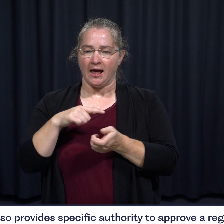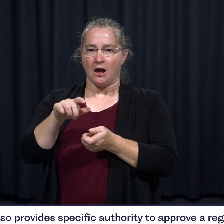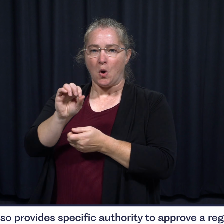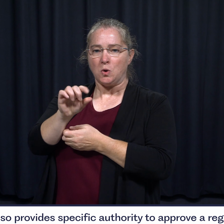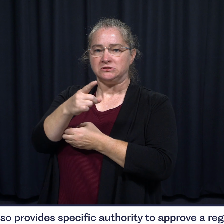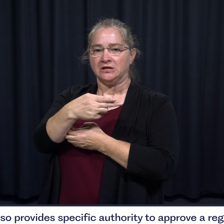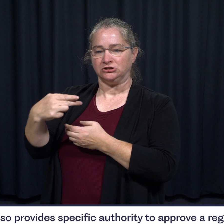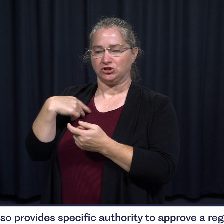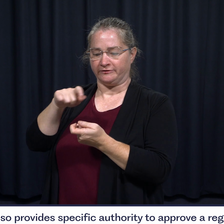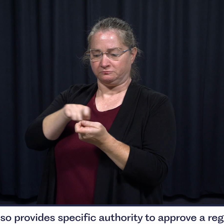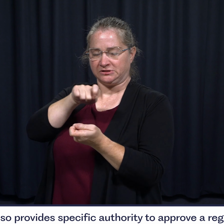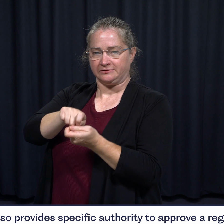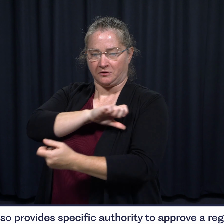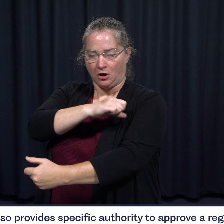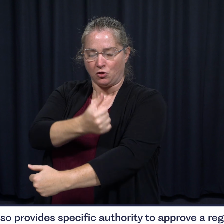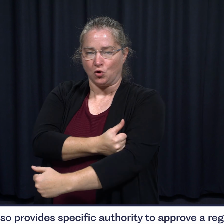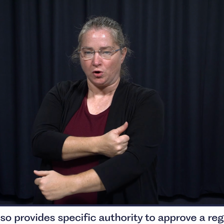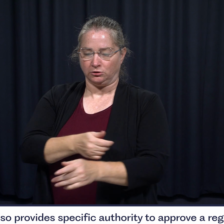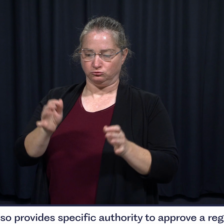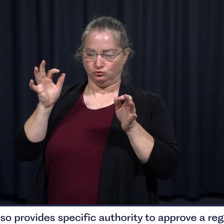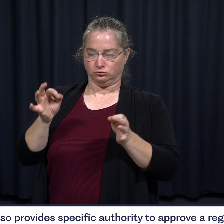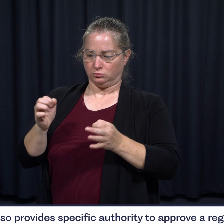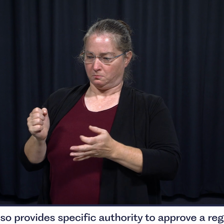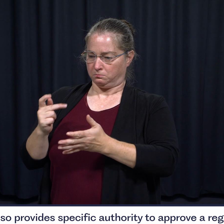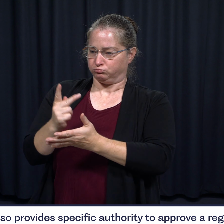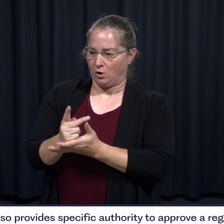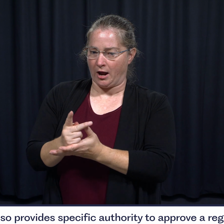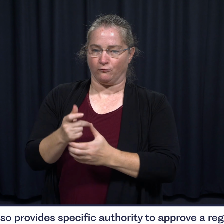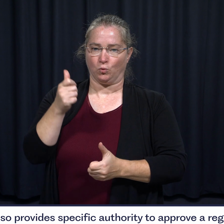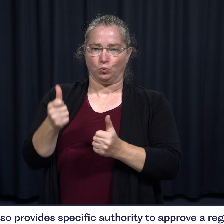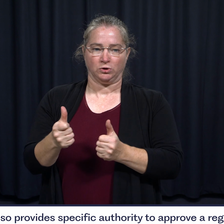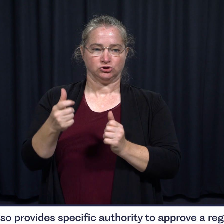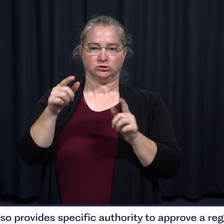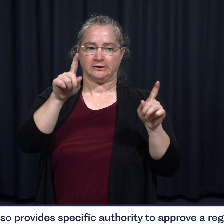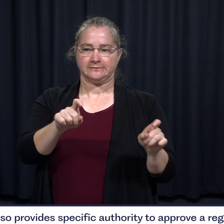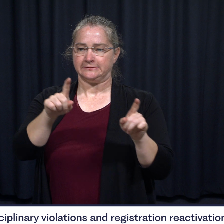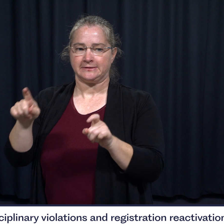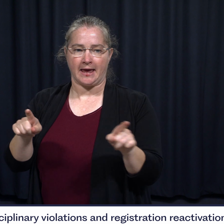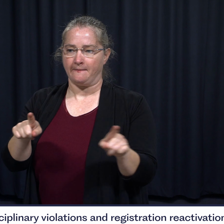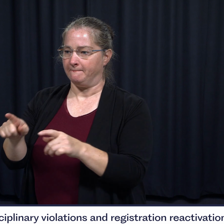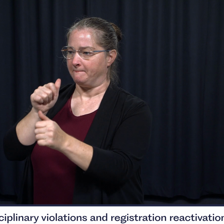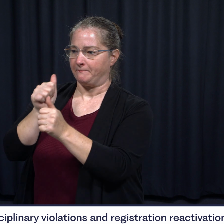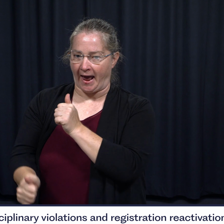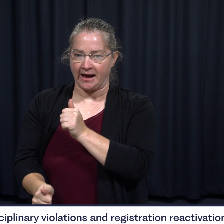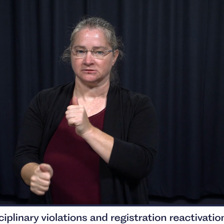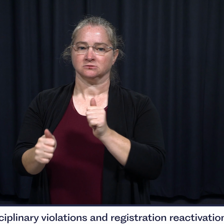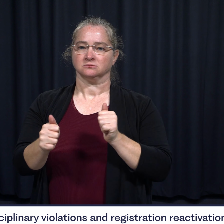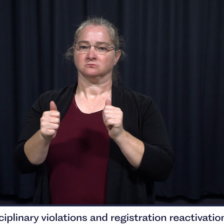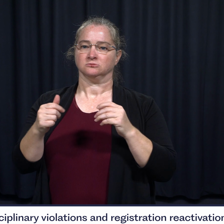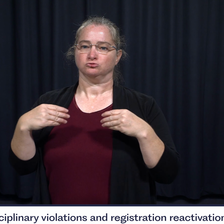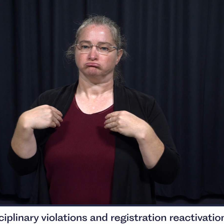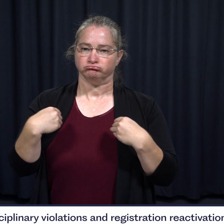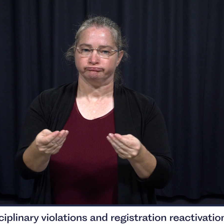registration examination and to promulgate rulemaking addressing fees, disciplinary violations,